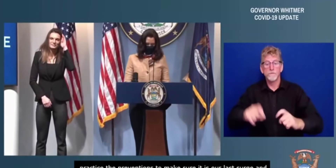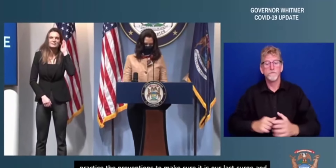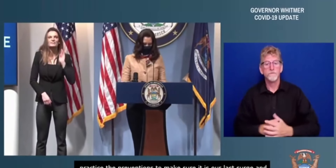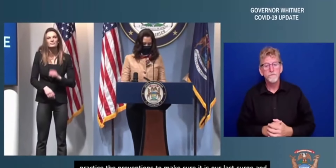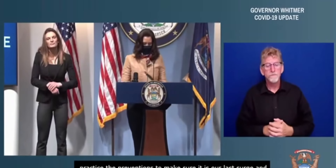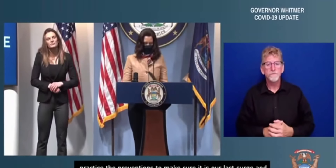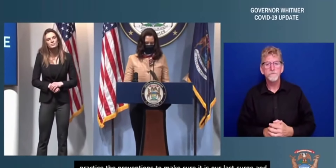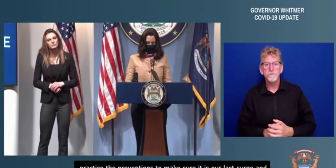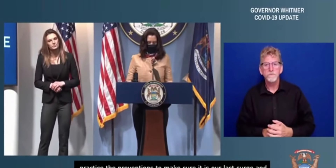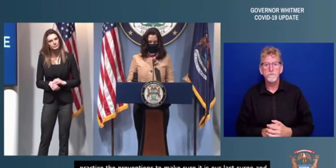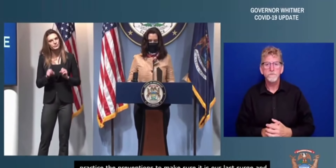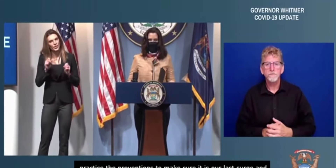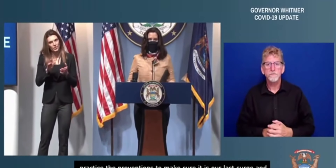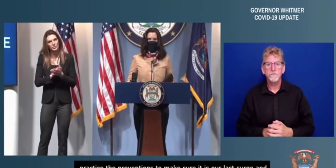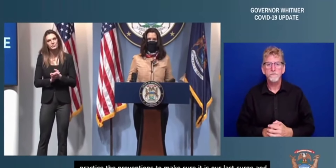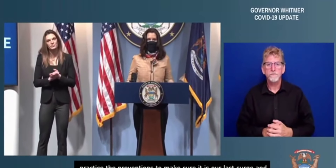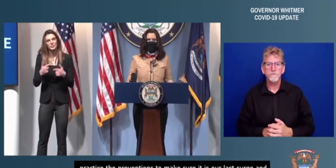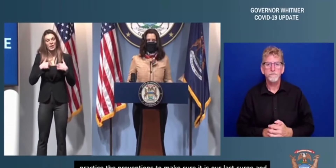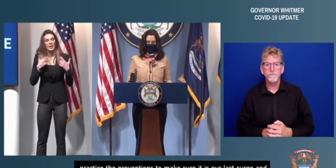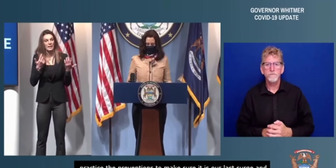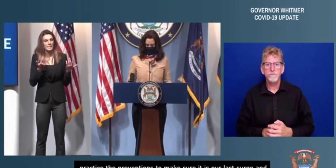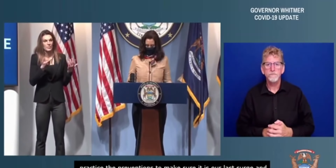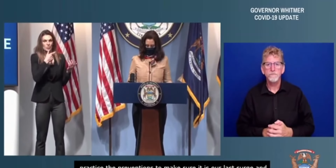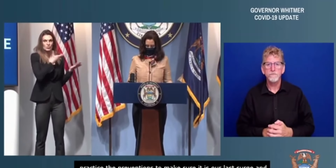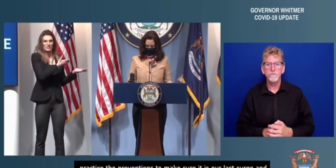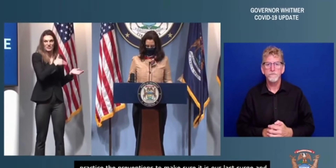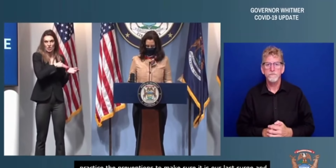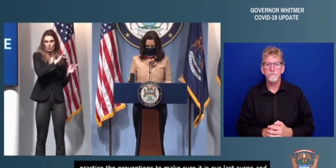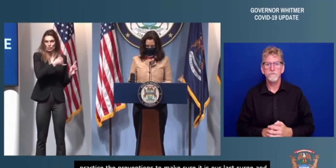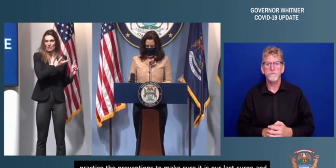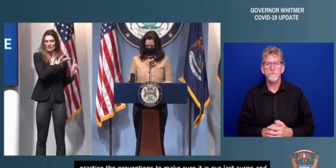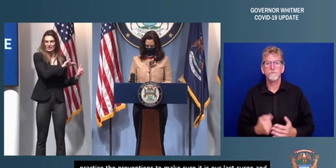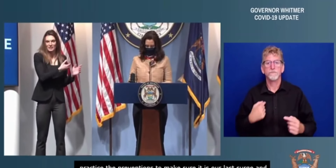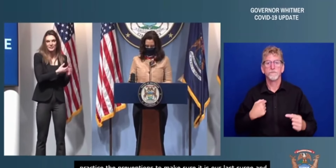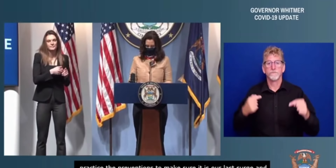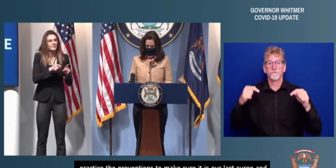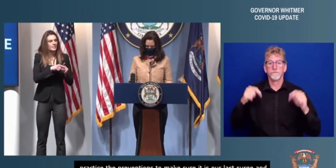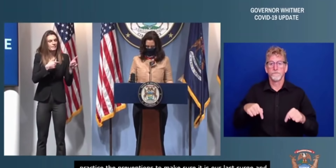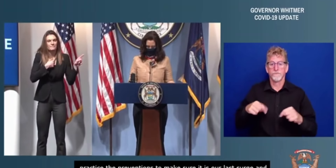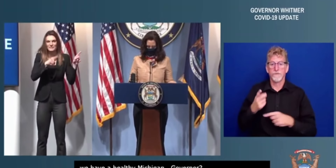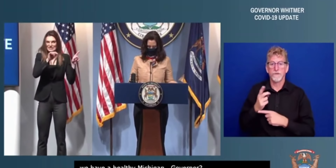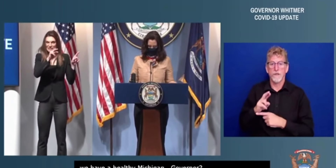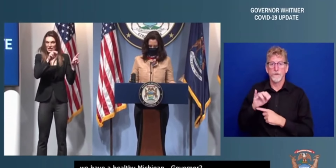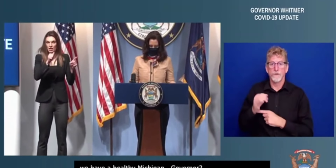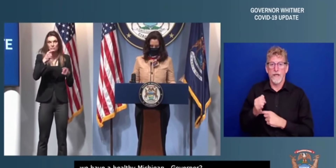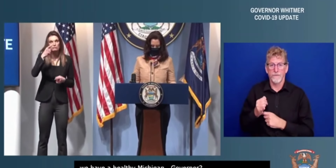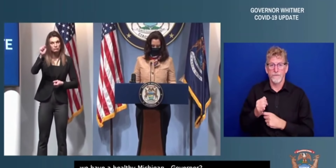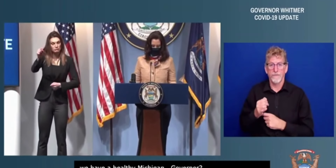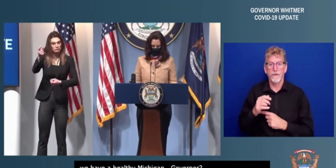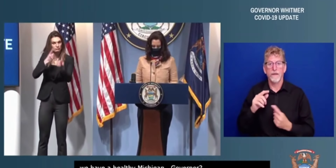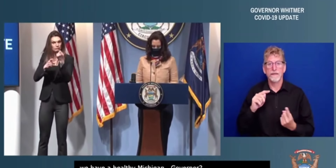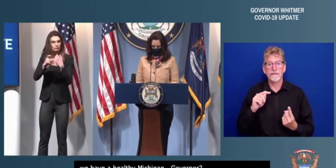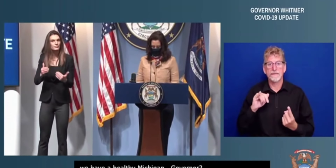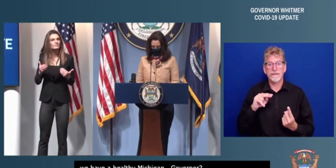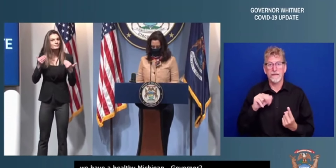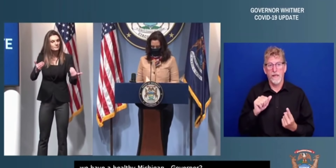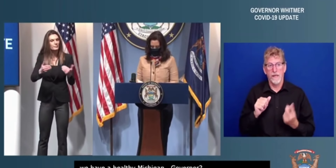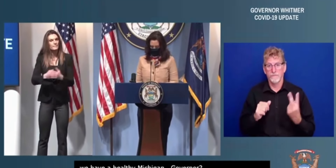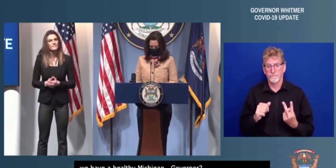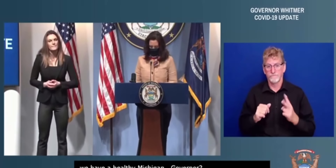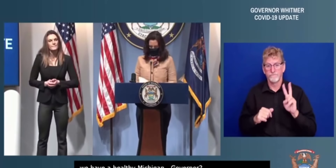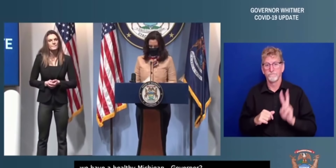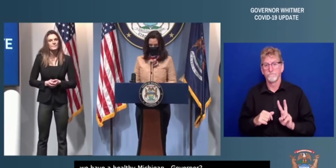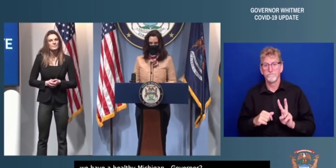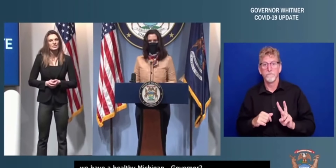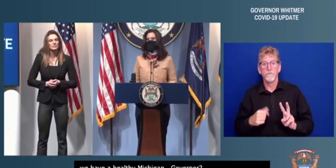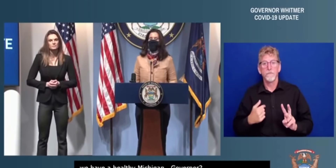great. So I'm here with Dr. J and Tina. We are happy to take some questions. And as promised,